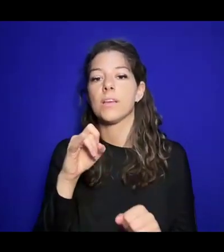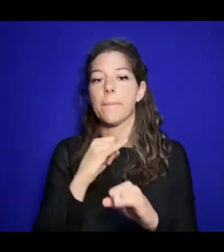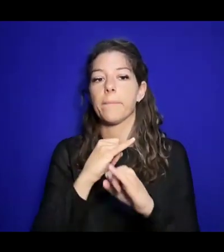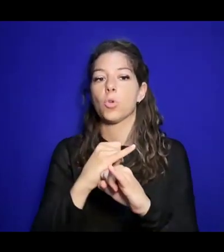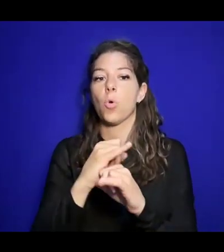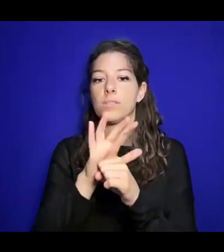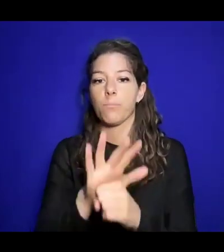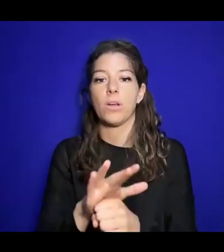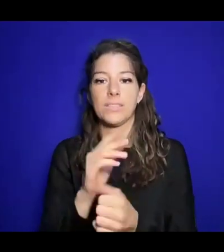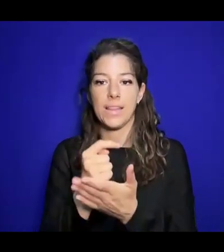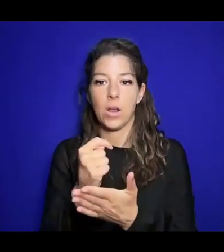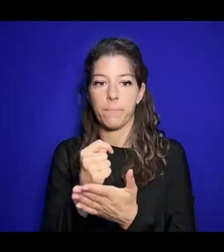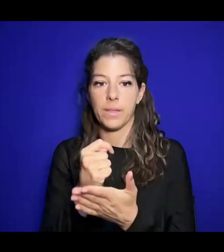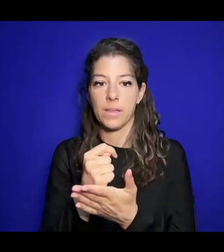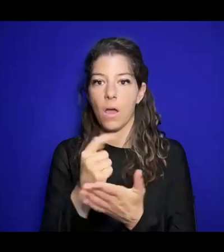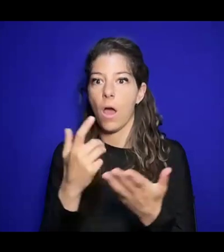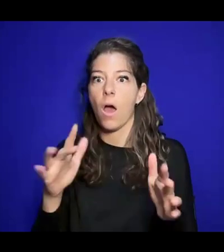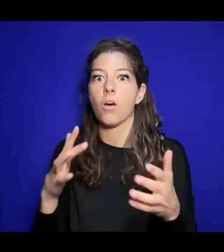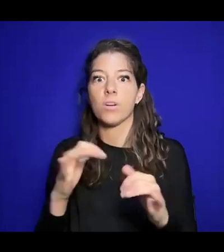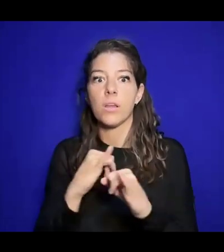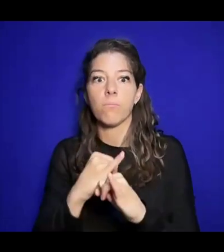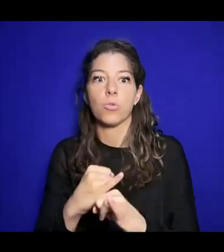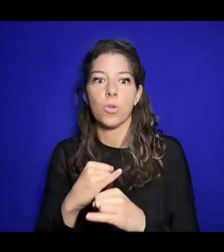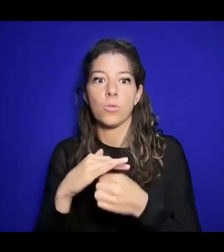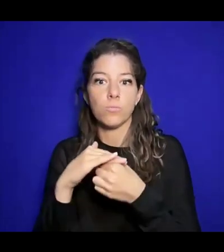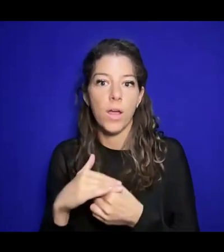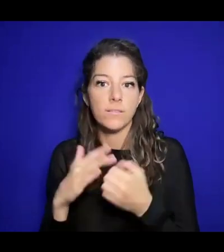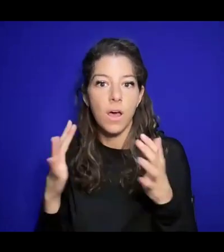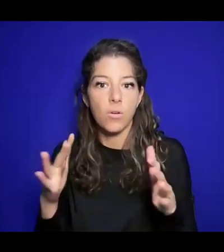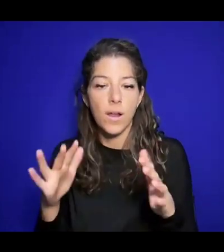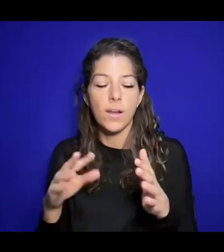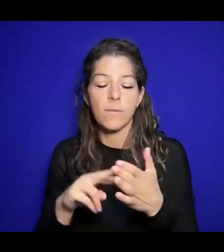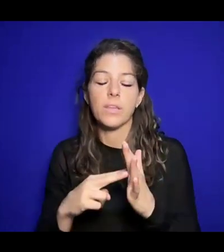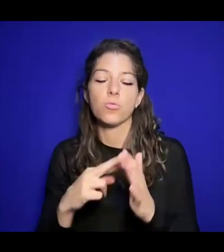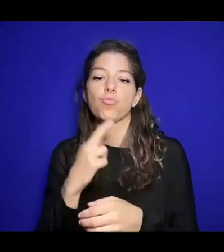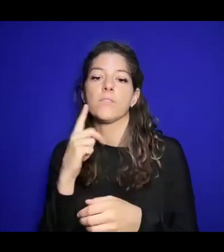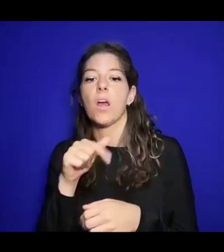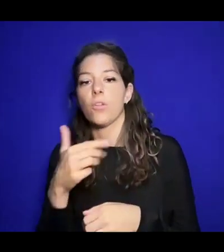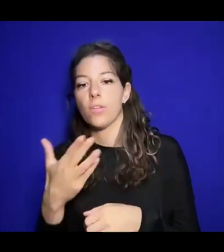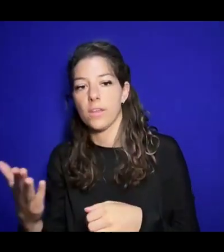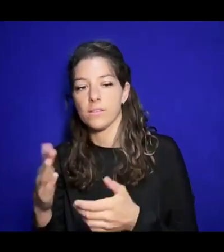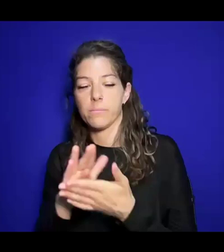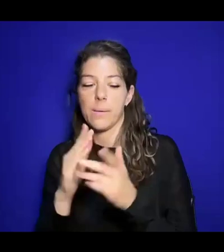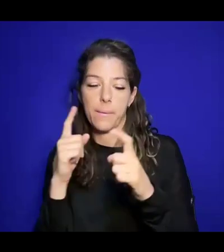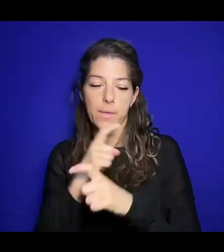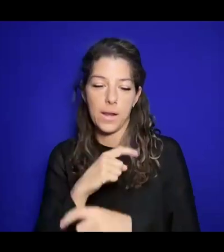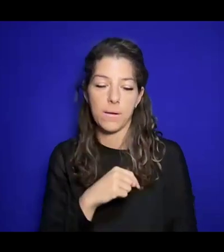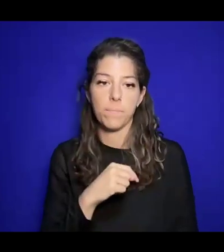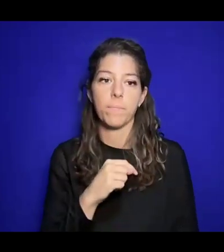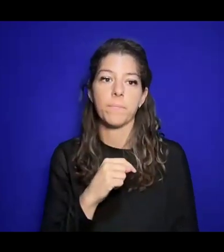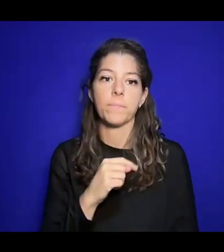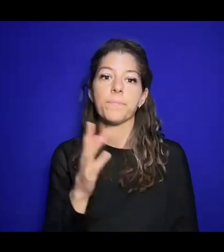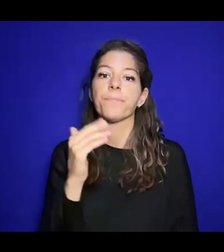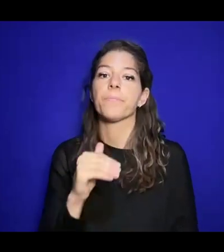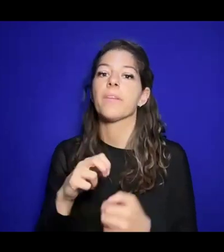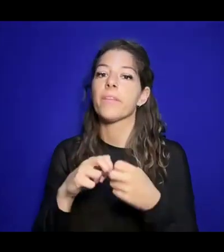immunosuppressant therapy, and you're already immunosuppressed. So that puts you at risk for other things. So that became complicated. Then came